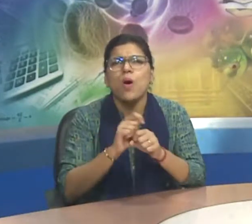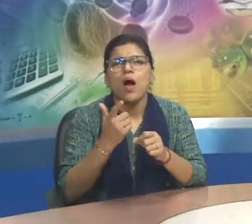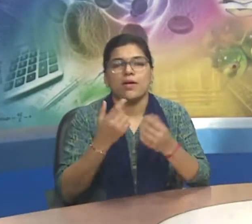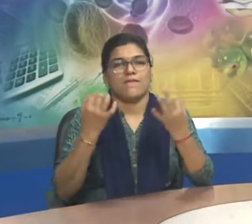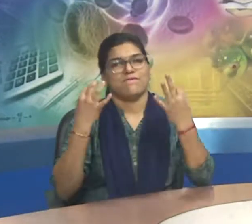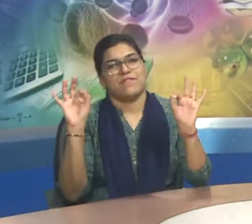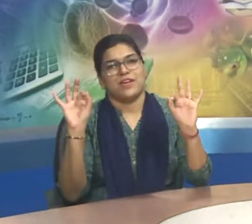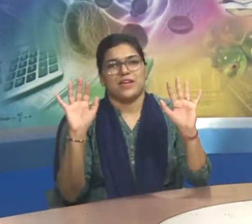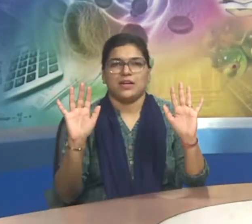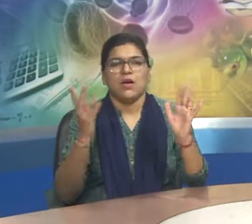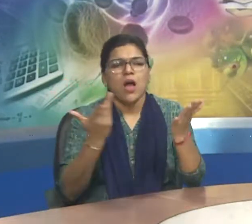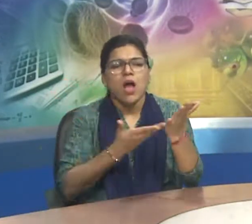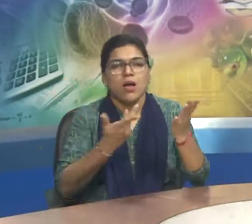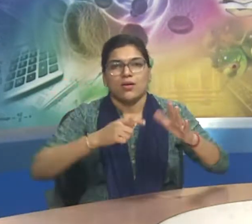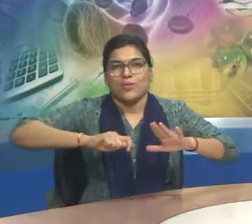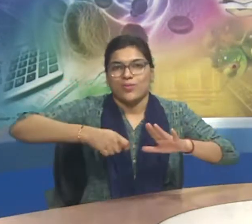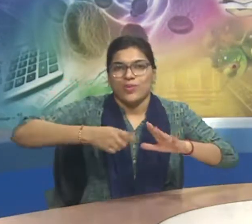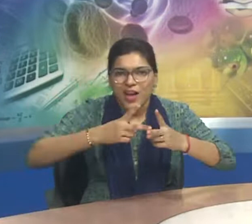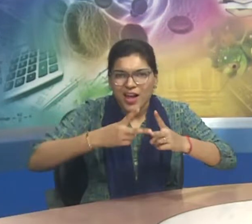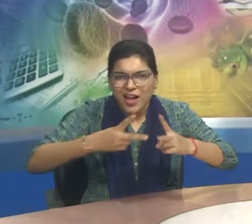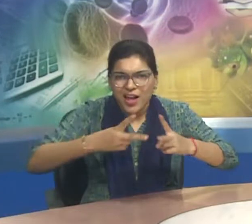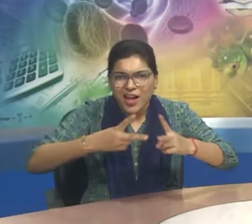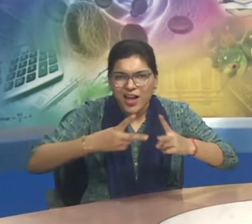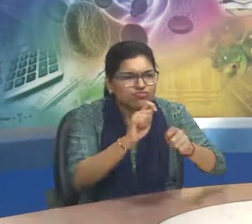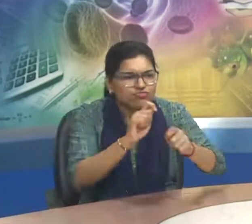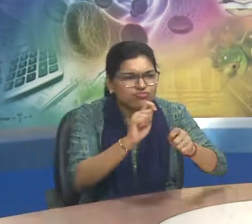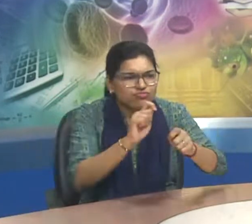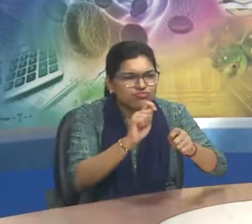when the humans were using all the 4